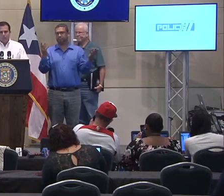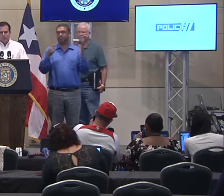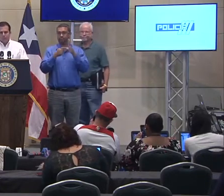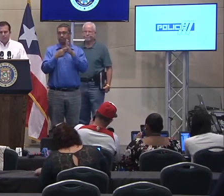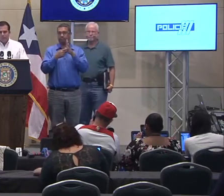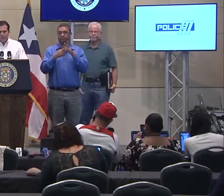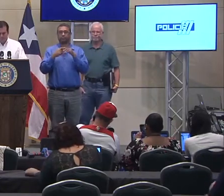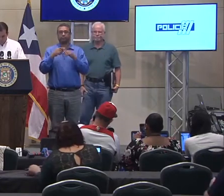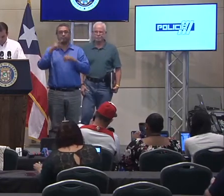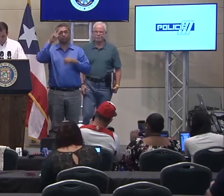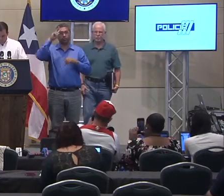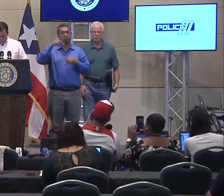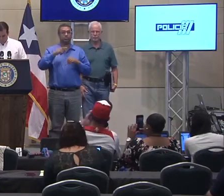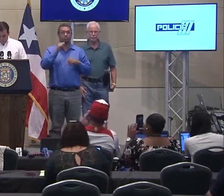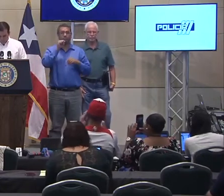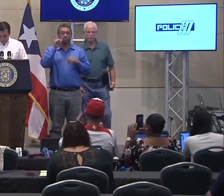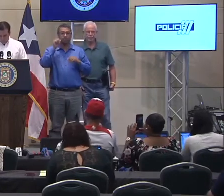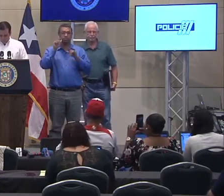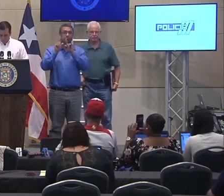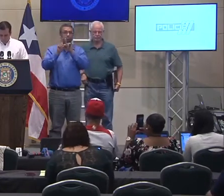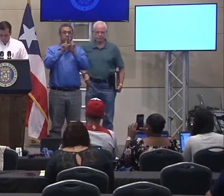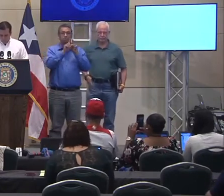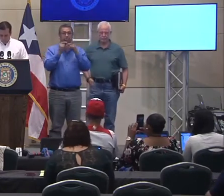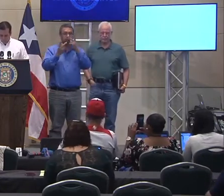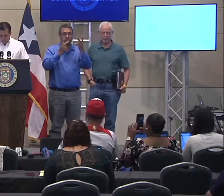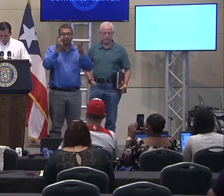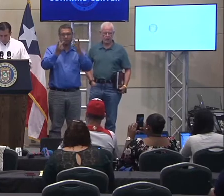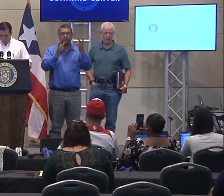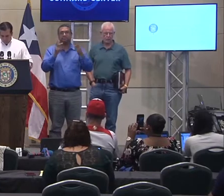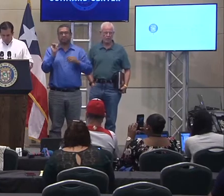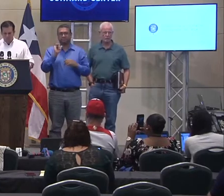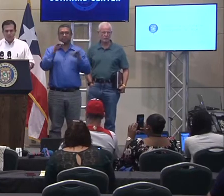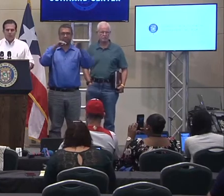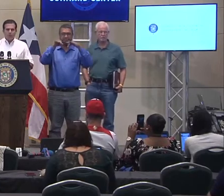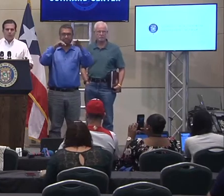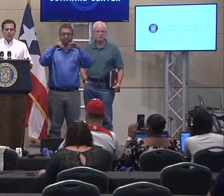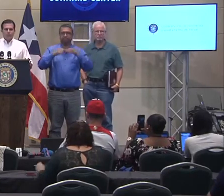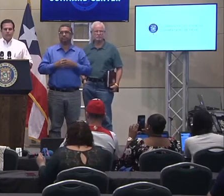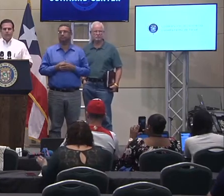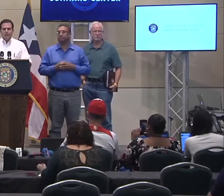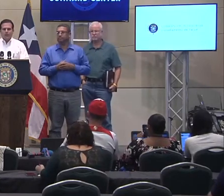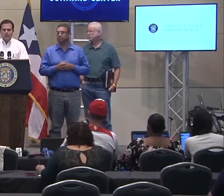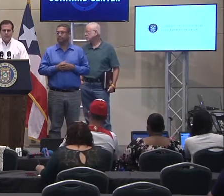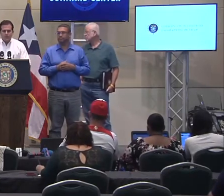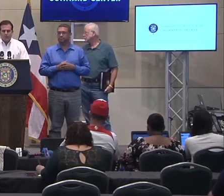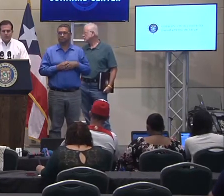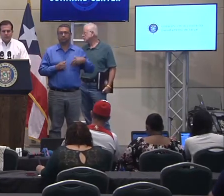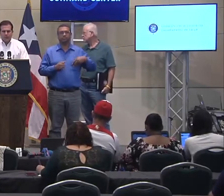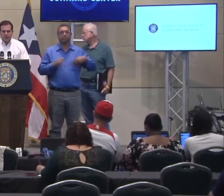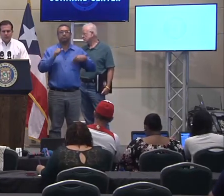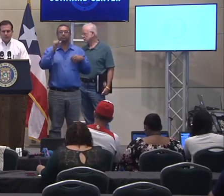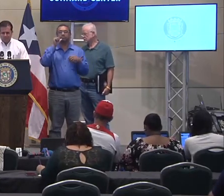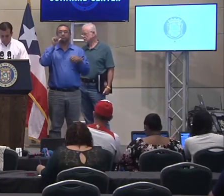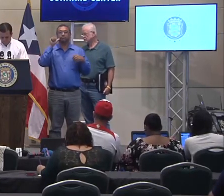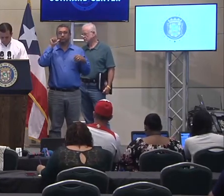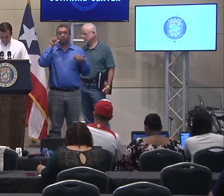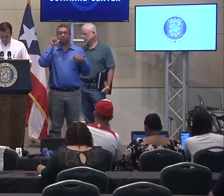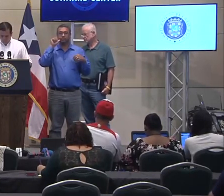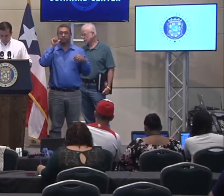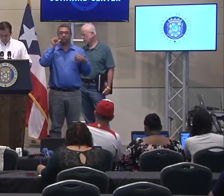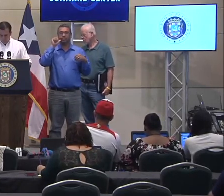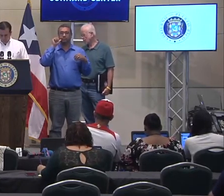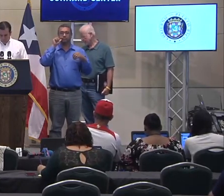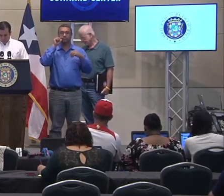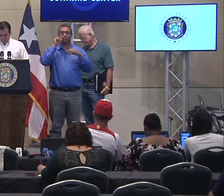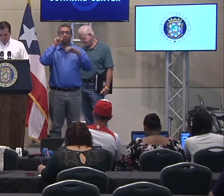with the Vice President yesterday, Mike Pence. So, yesterday we finished the visit at night,